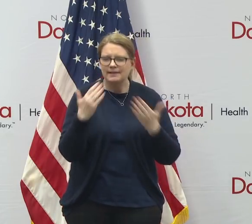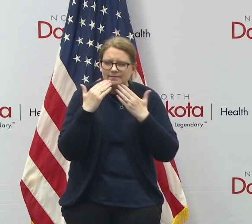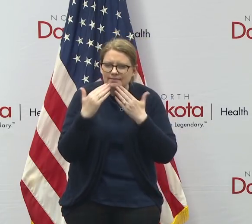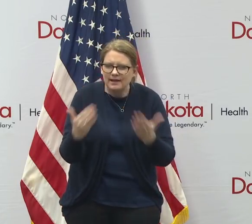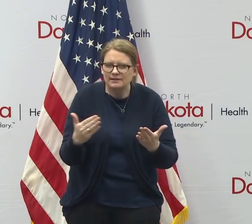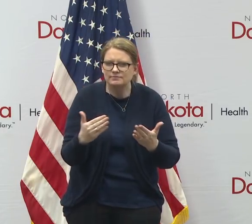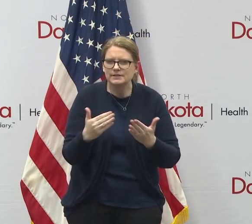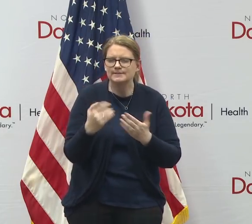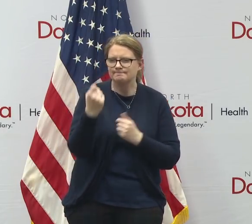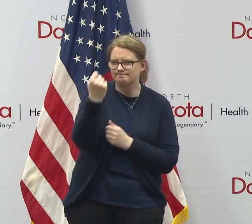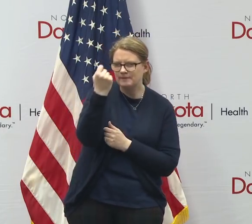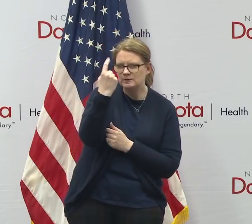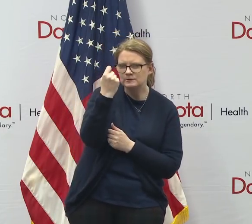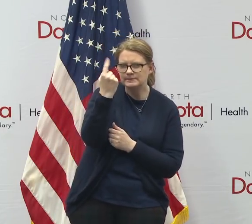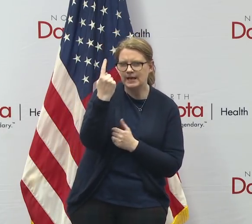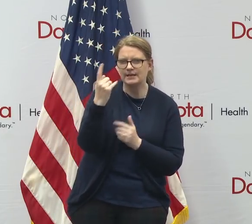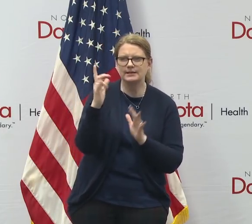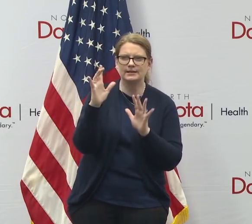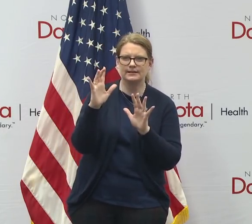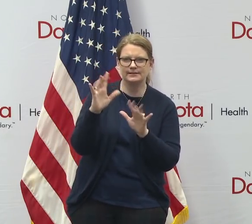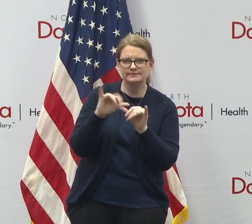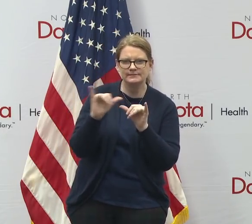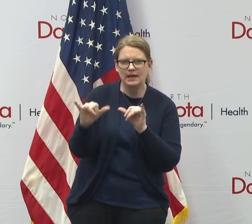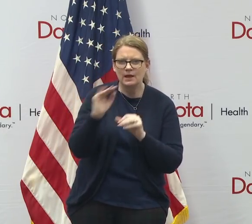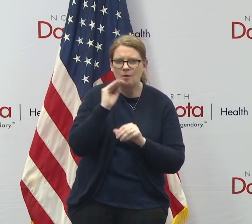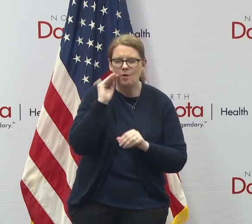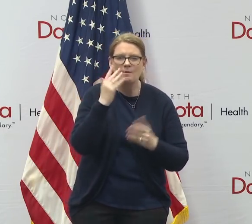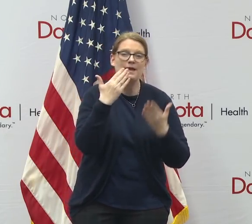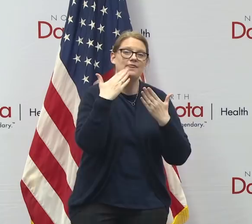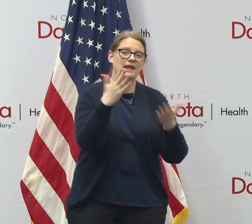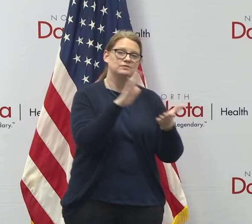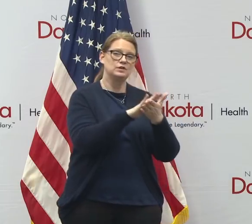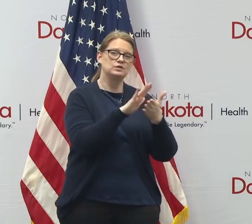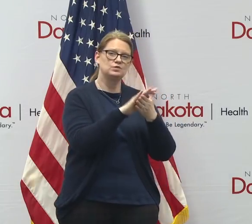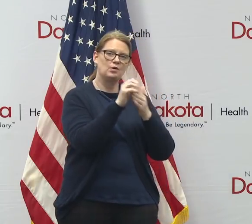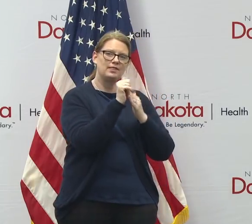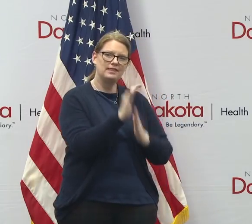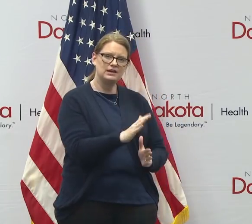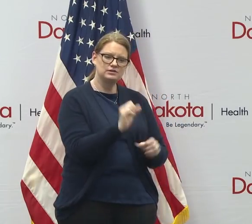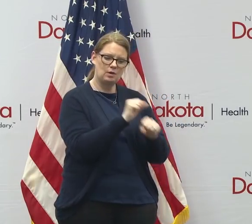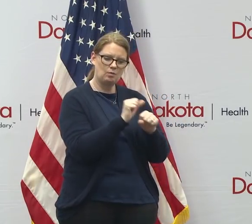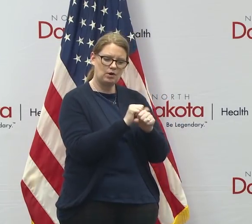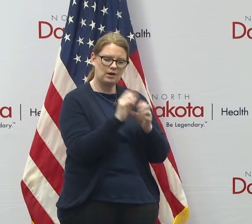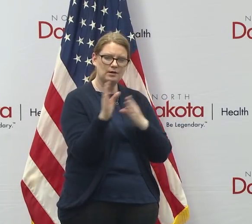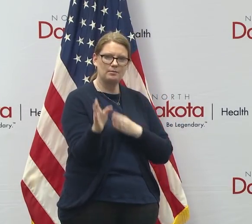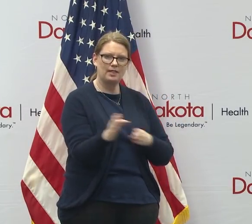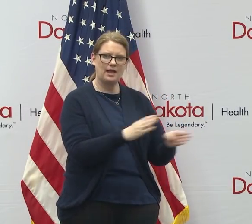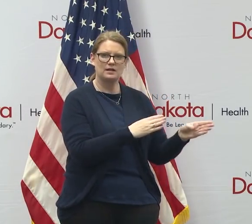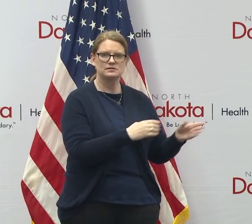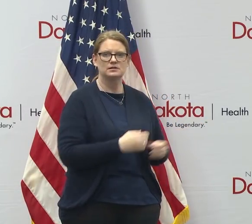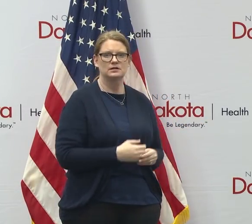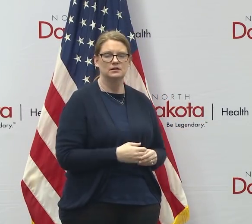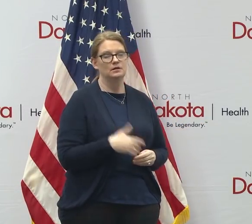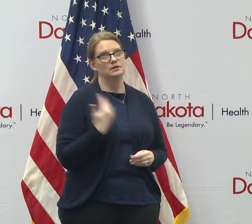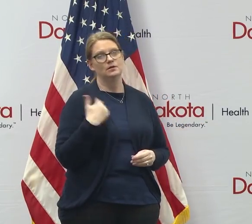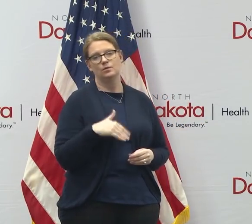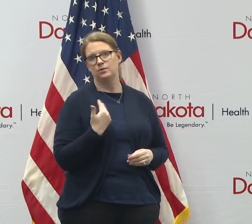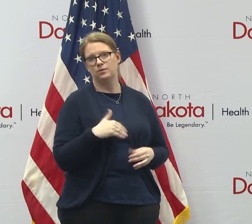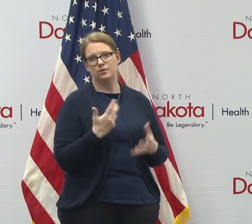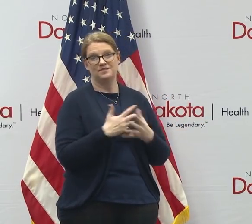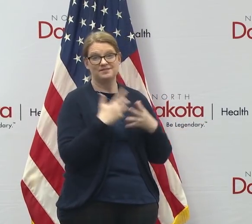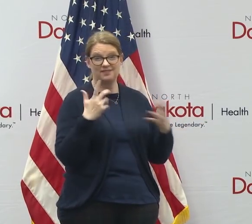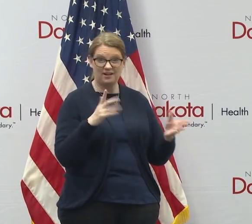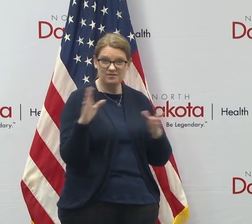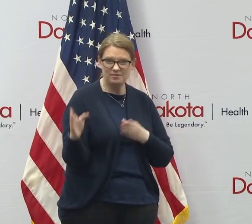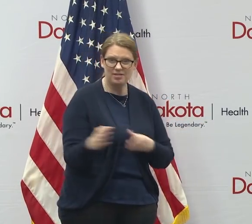understanding. Thanks to all the school leaders that are working on their plans. We've had lots and lots of those plans that have